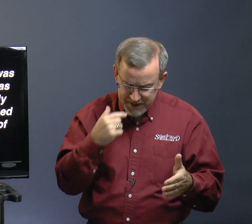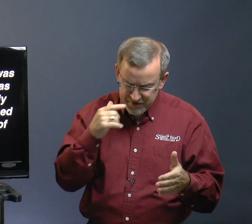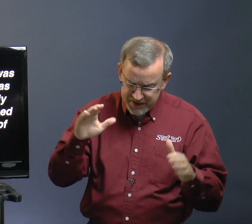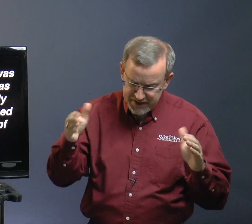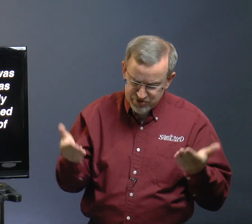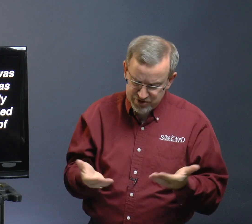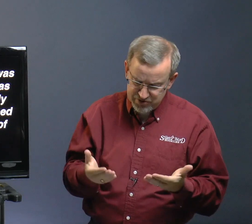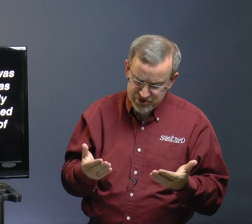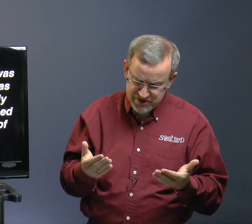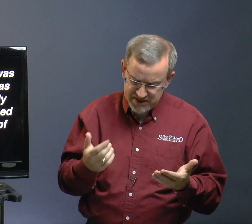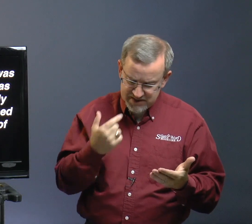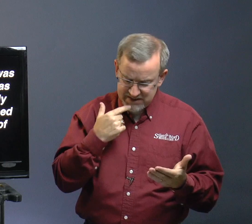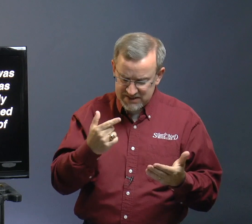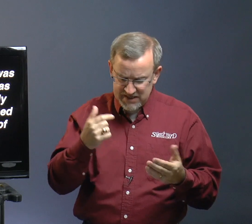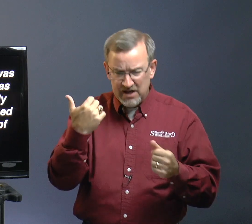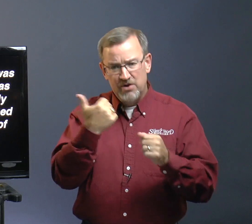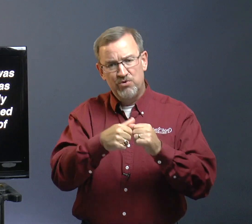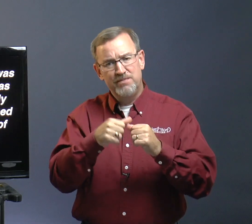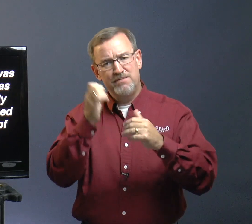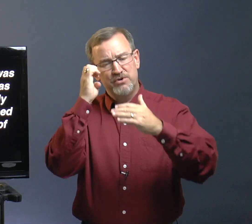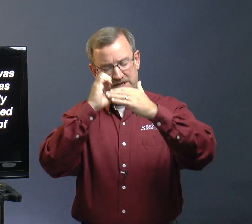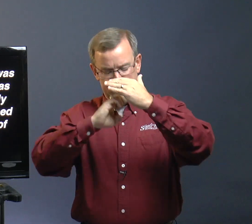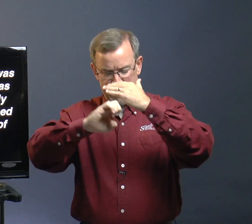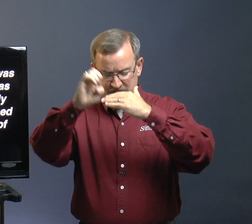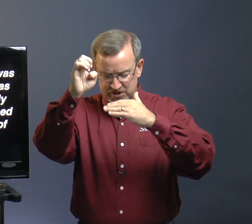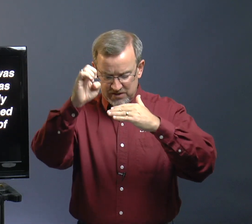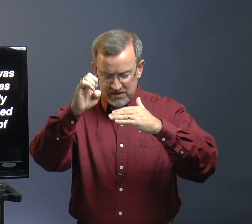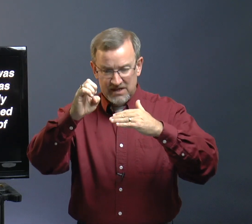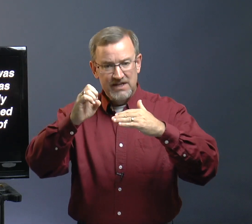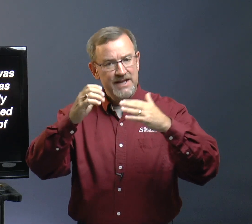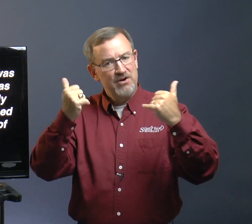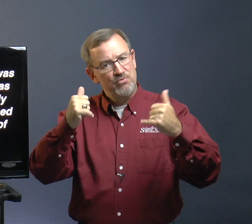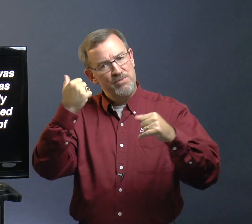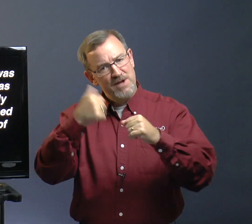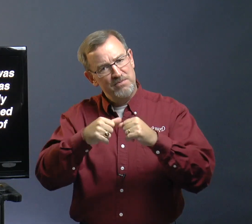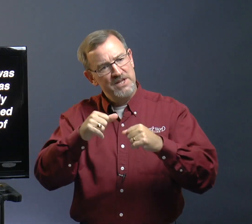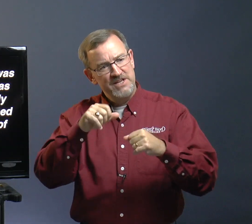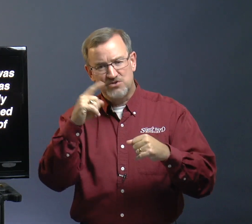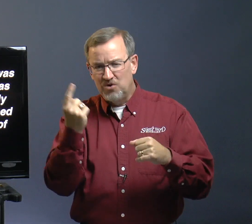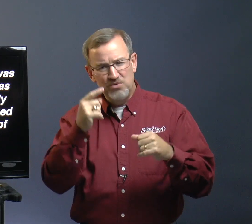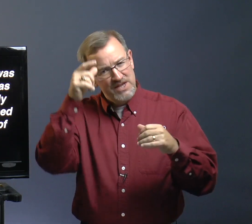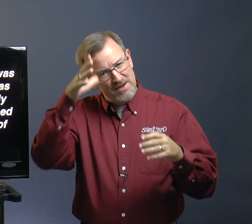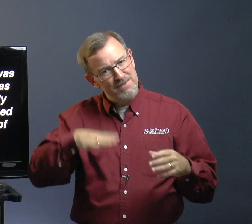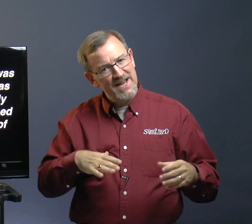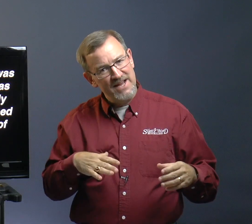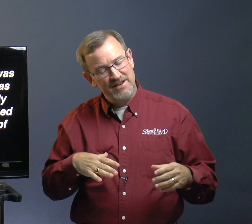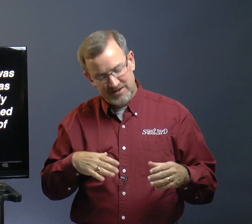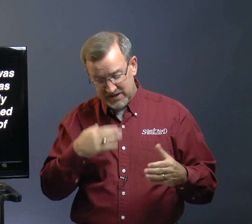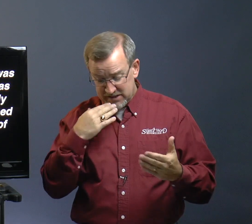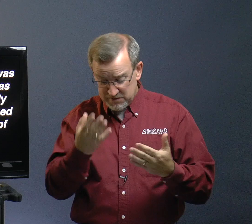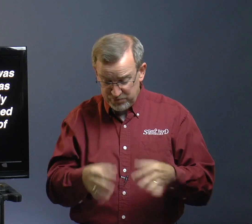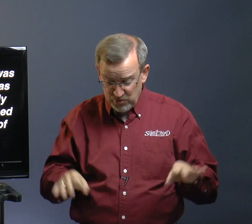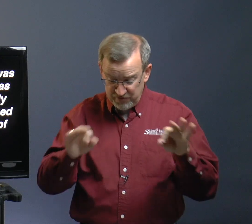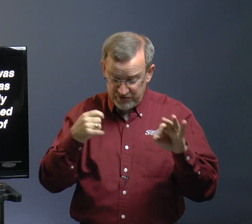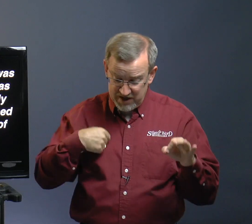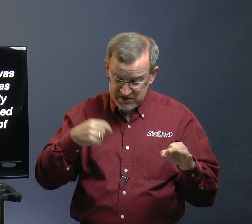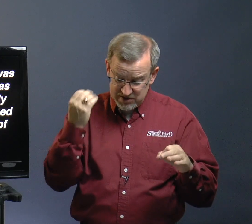here he introduces us. He said, remember Elijah. Now, remember, he's only a man. And that's important for us to